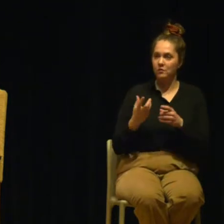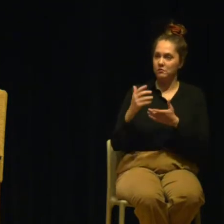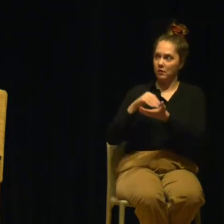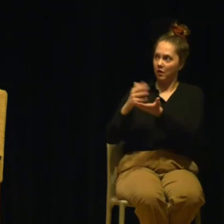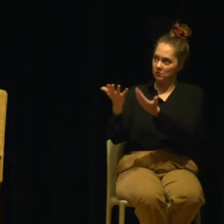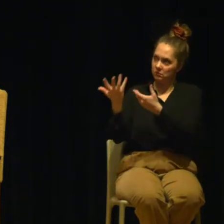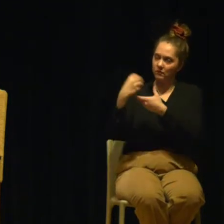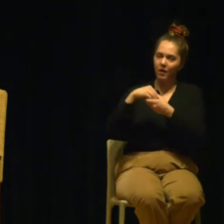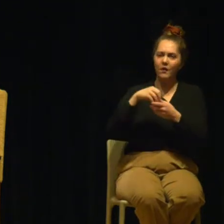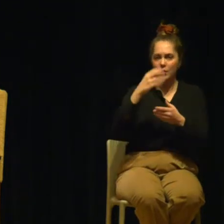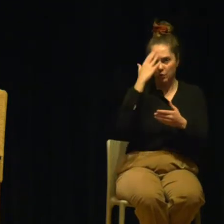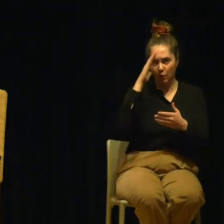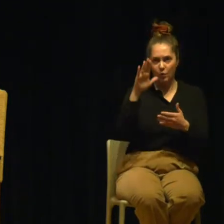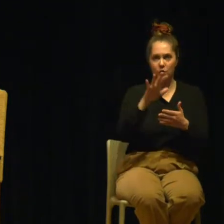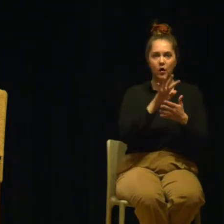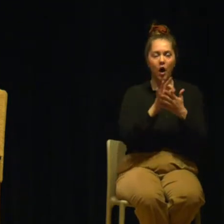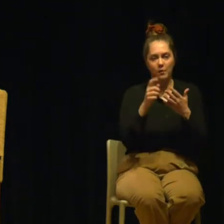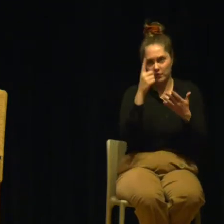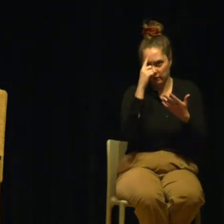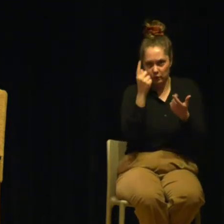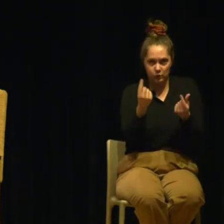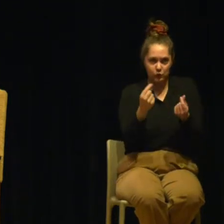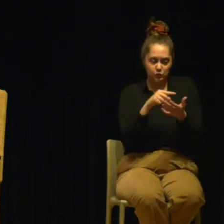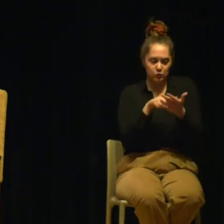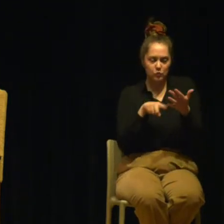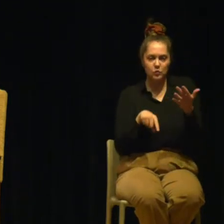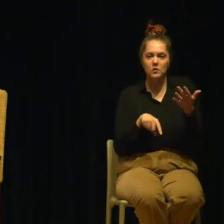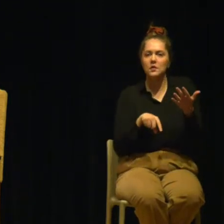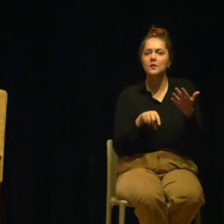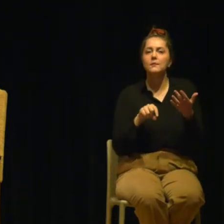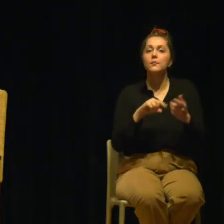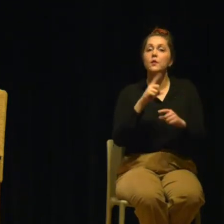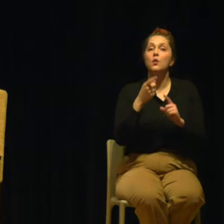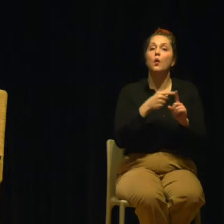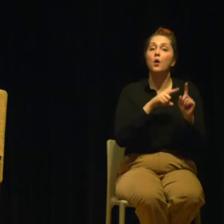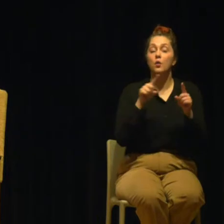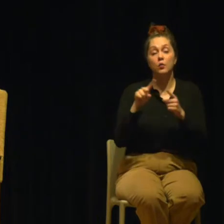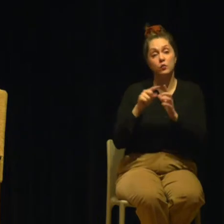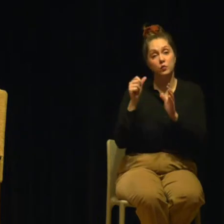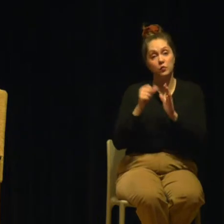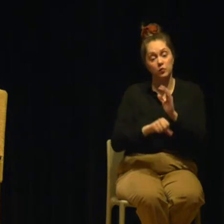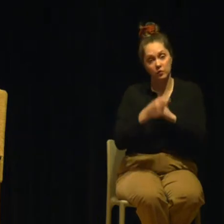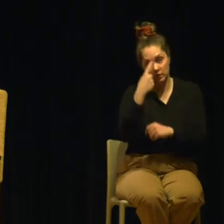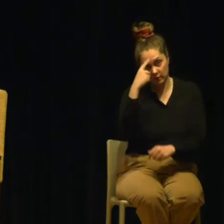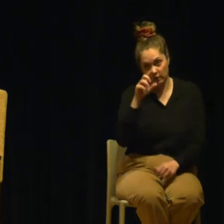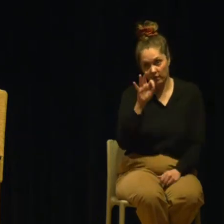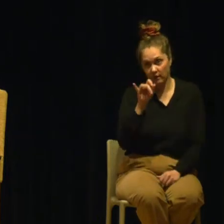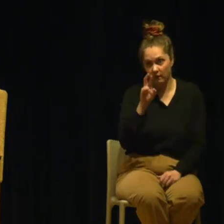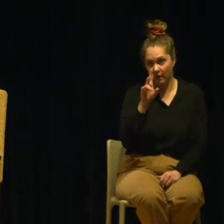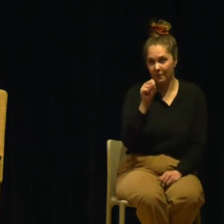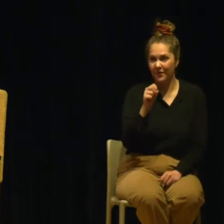your options are for intervention. Because even when you come to surgery for fibroids,